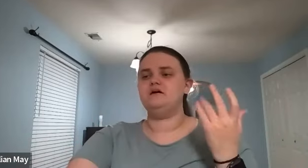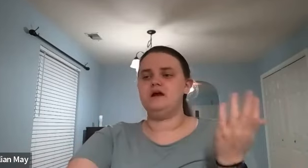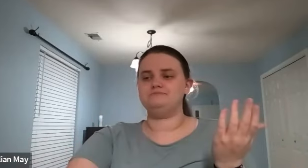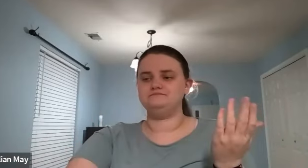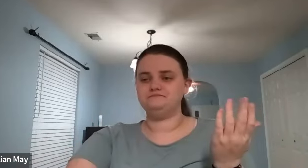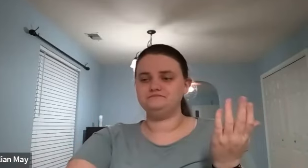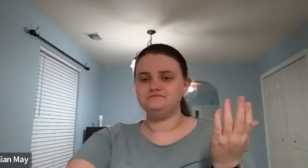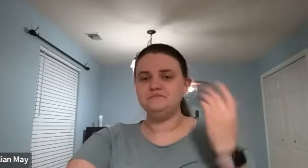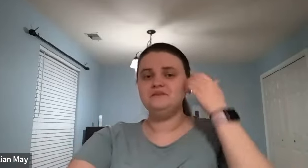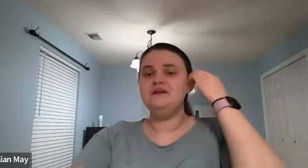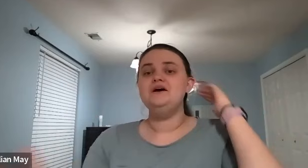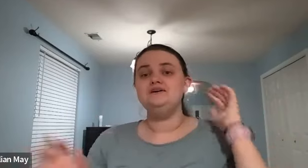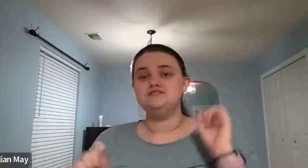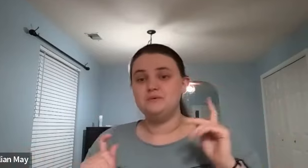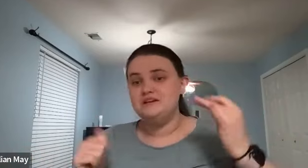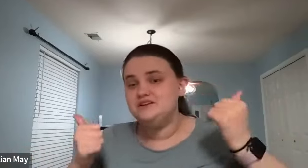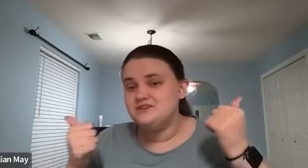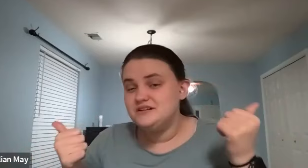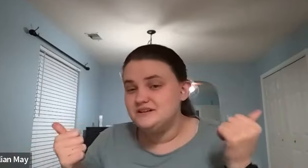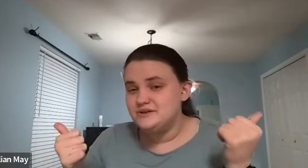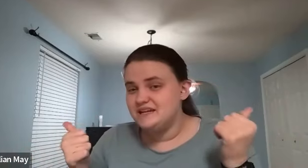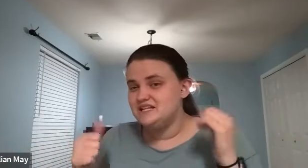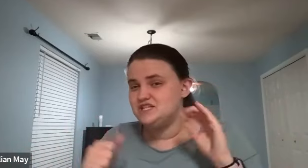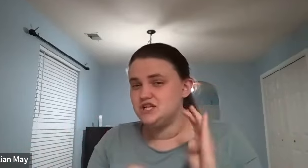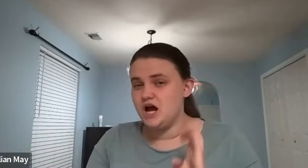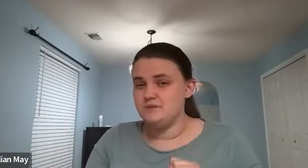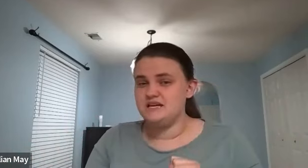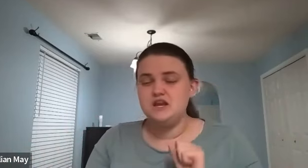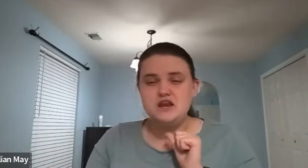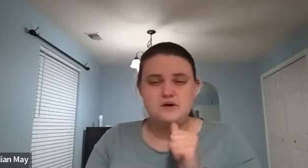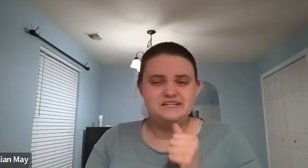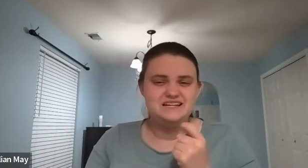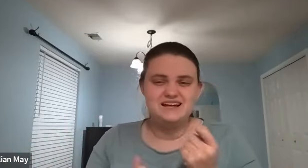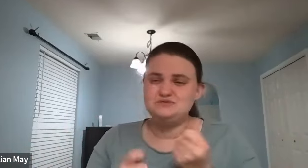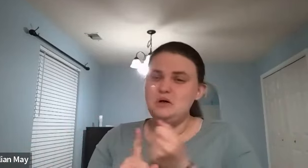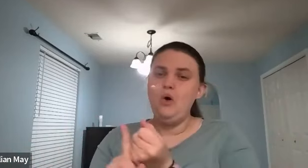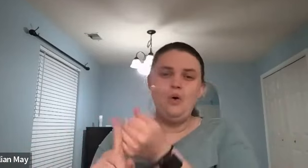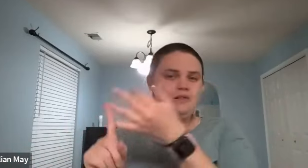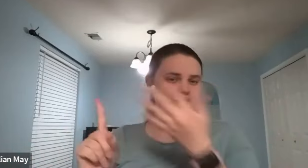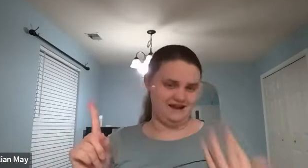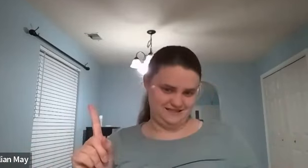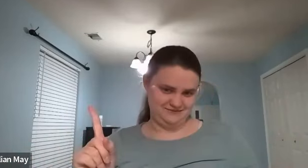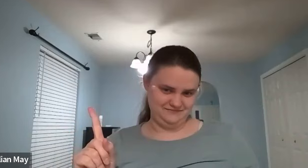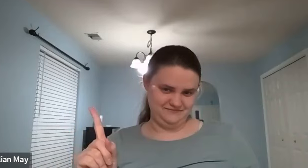Okay. So are we good with any jobs? I know I did not do a whole lot.